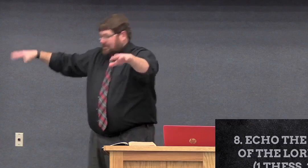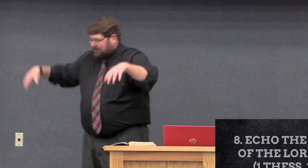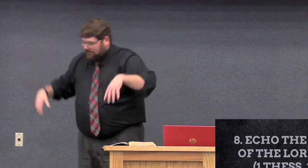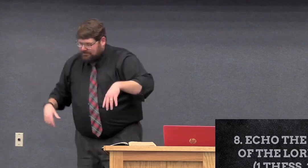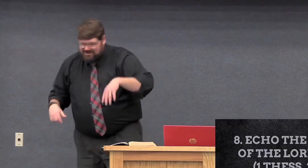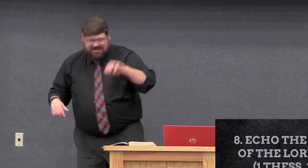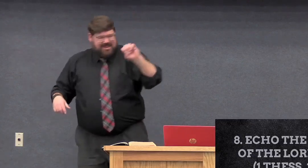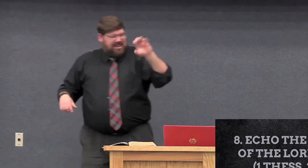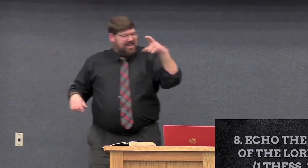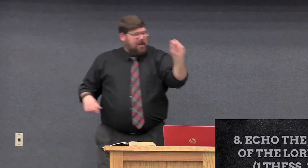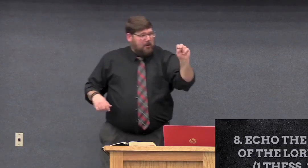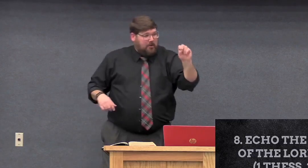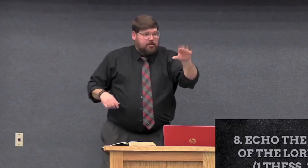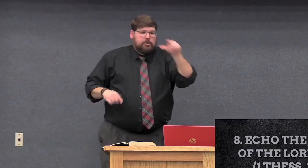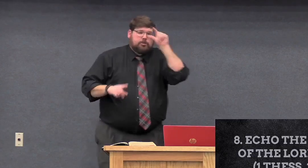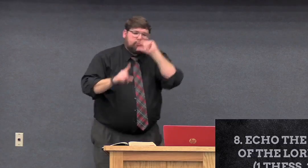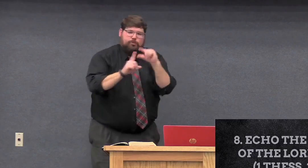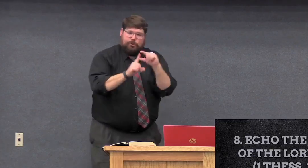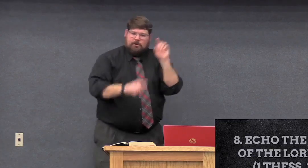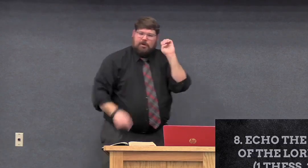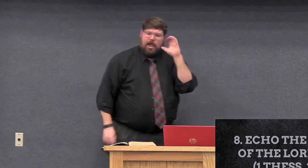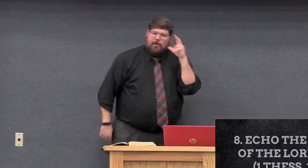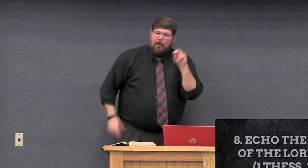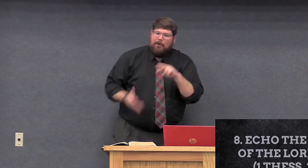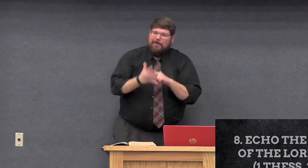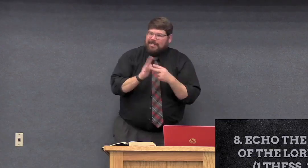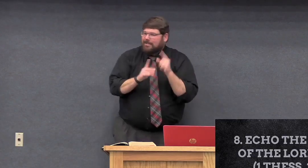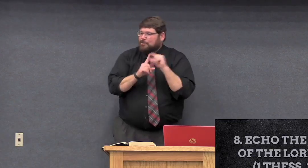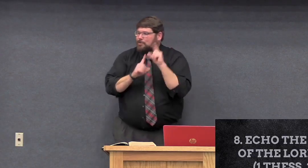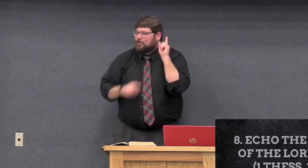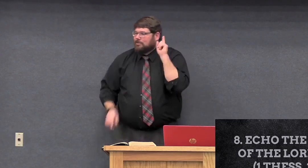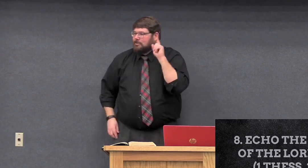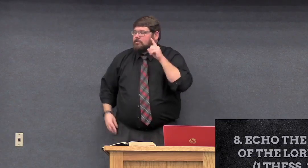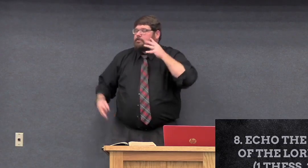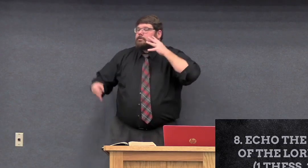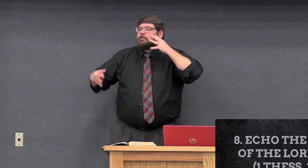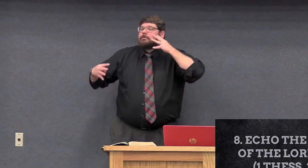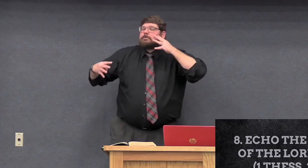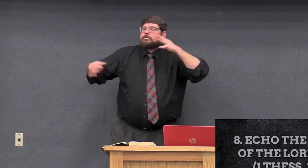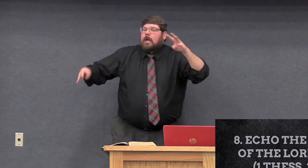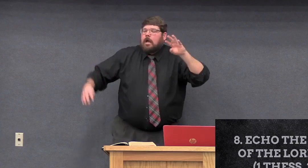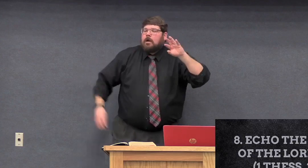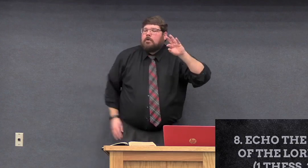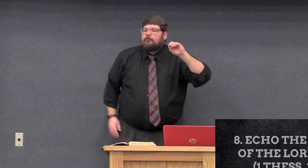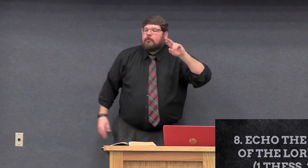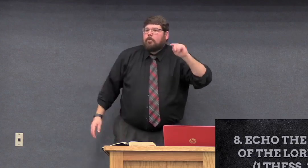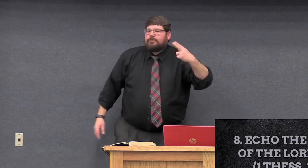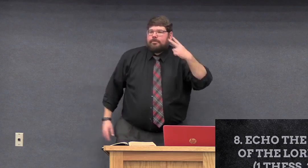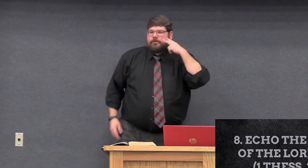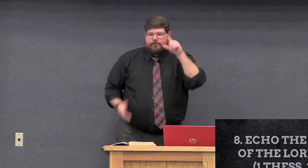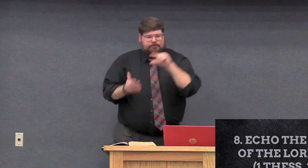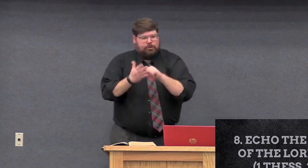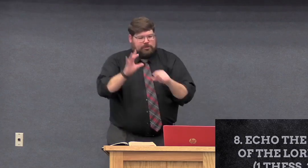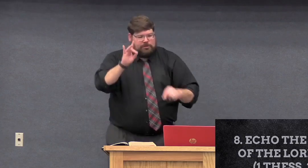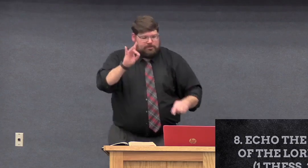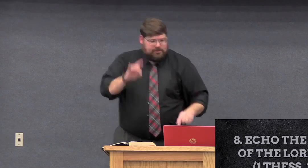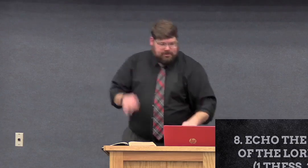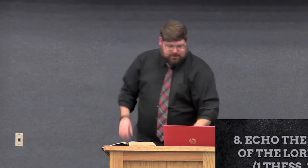and that sound bounces back and forth. Anyway, that comes from the Greek word echo, which means to sound